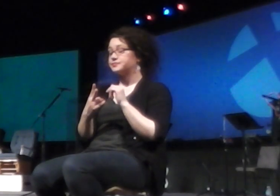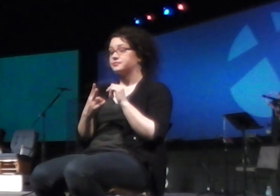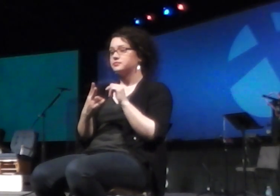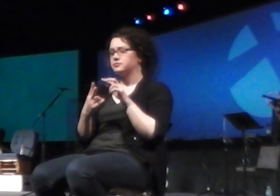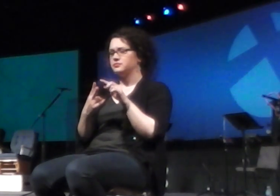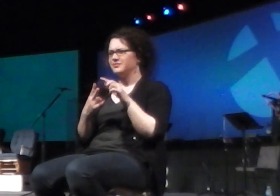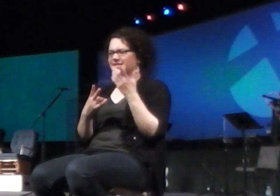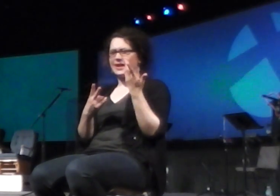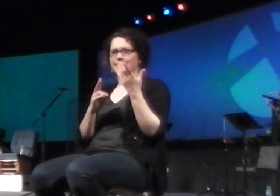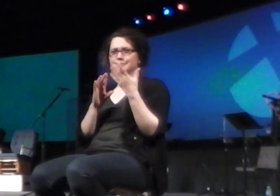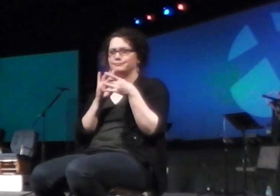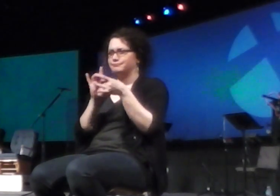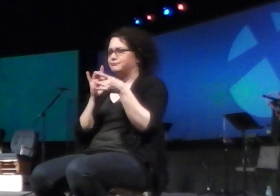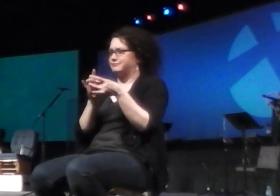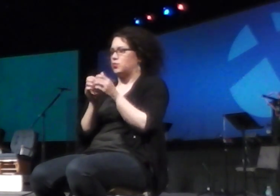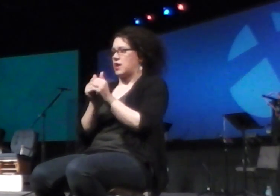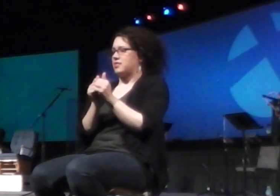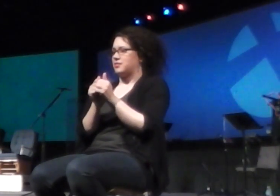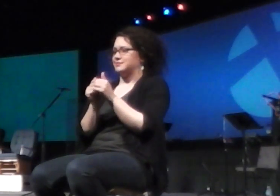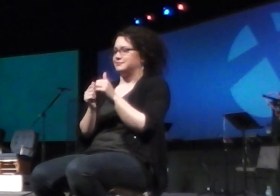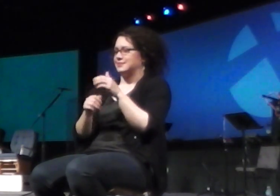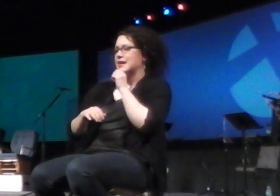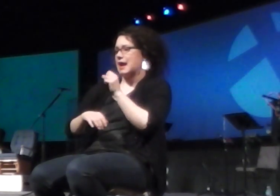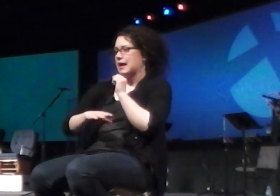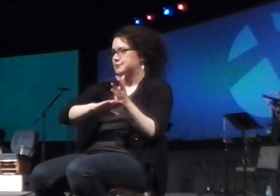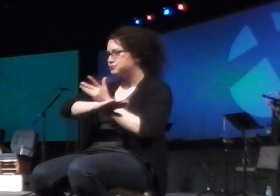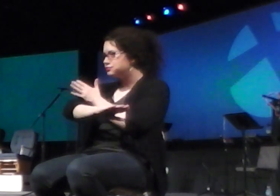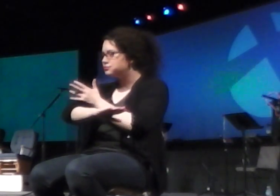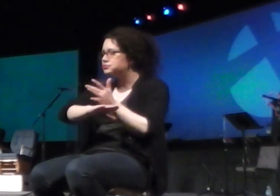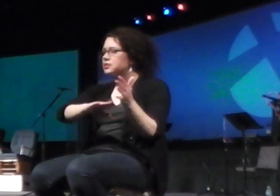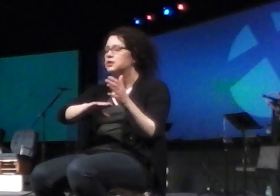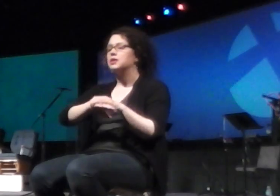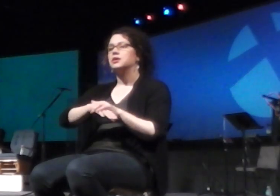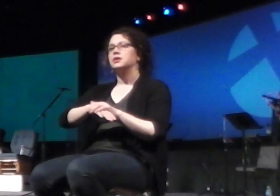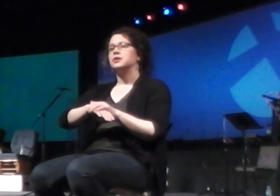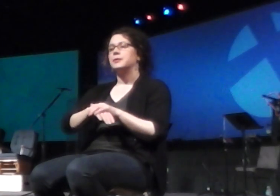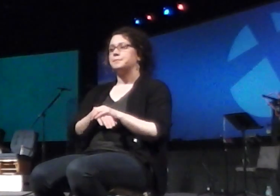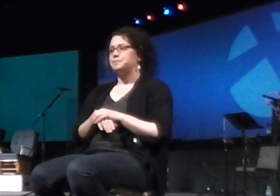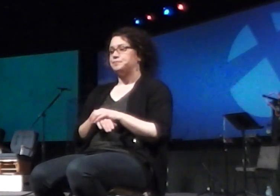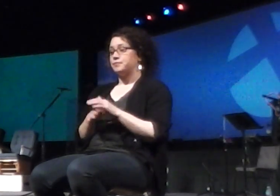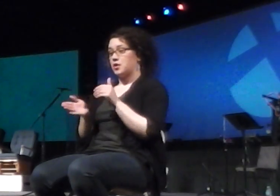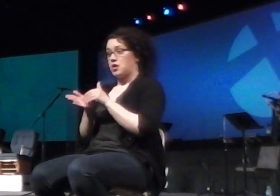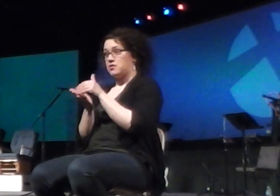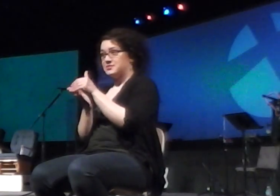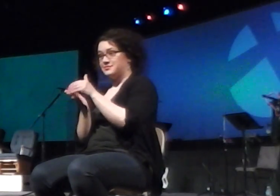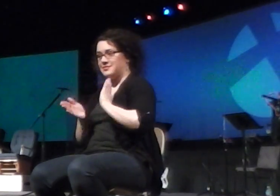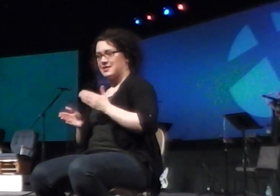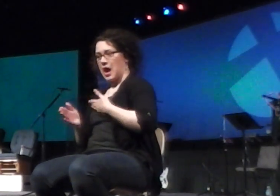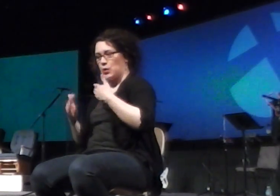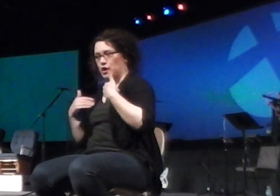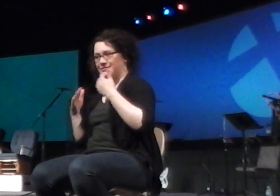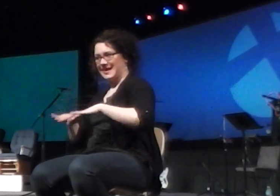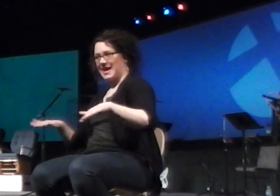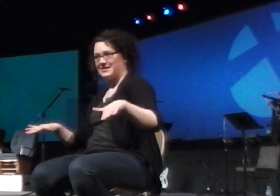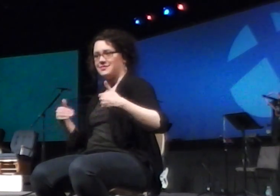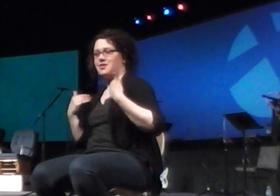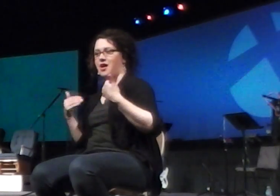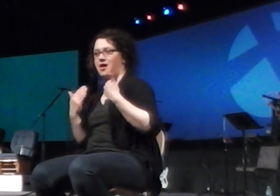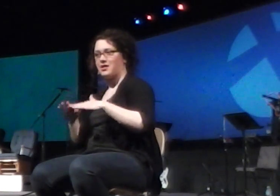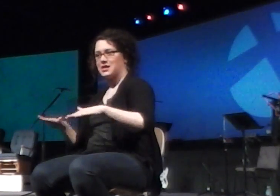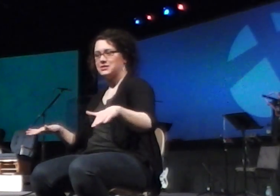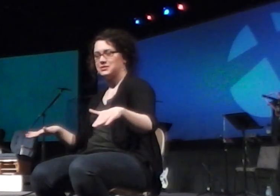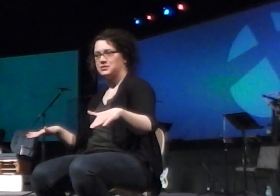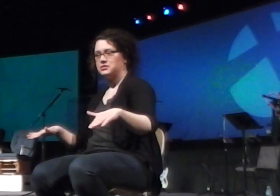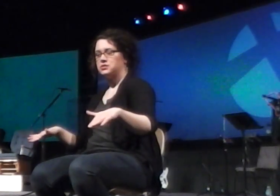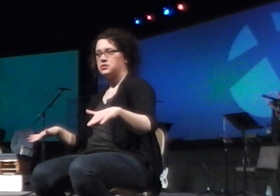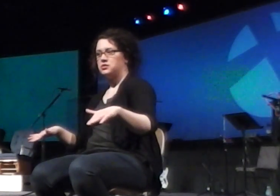like the generations in the church, oftentimes it's our kids, right? It's the younger generation that sort